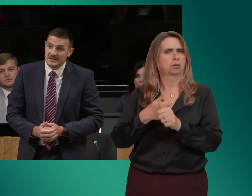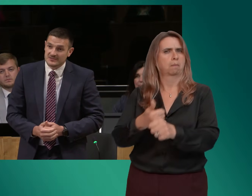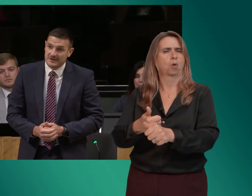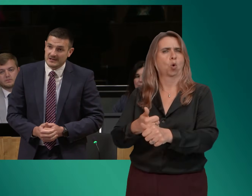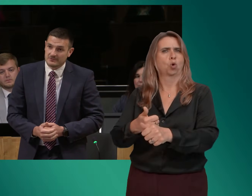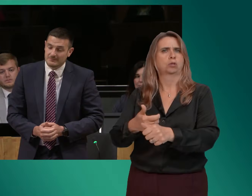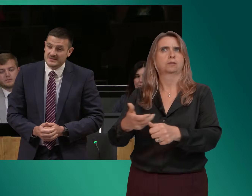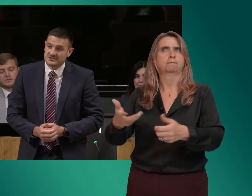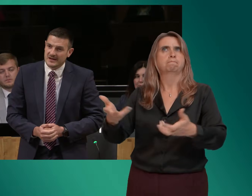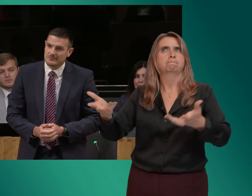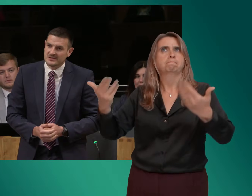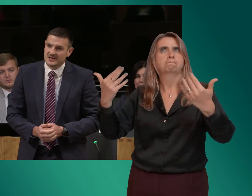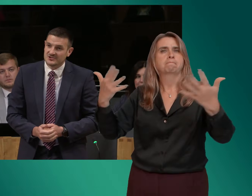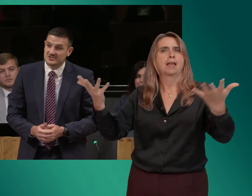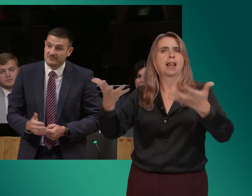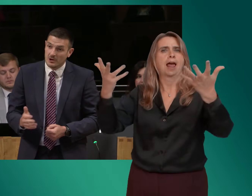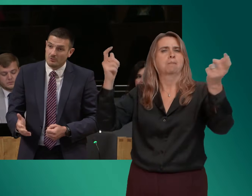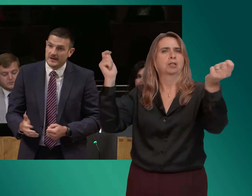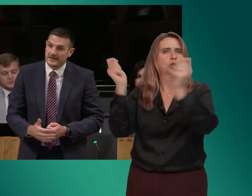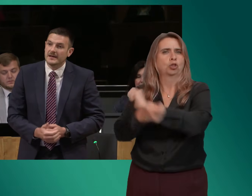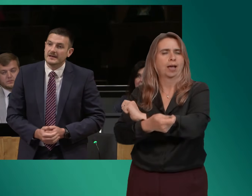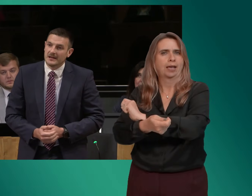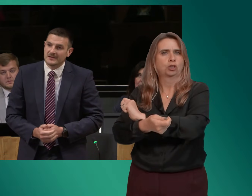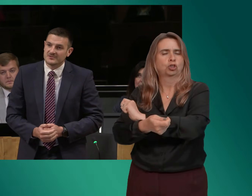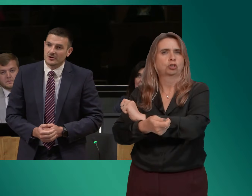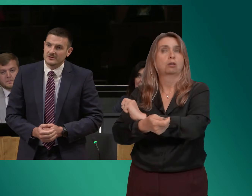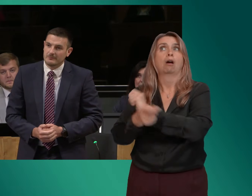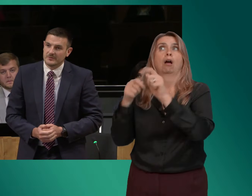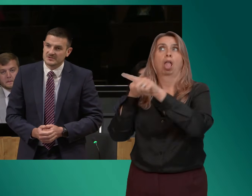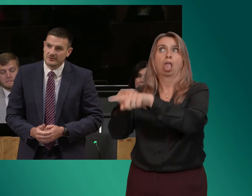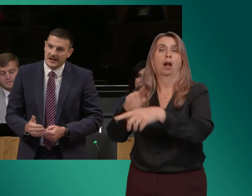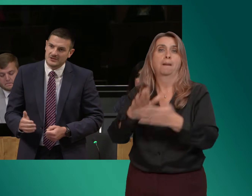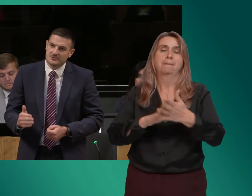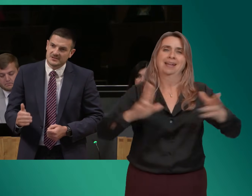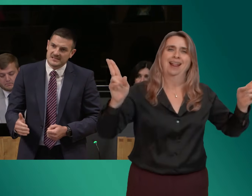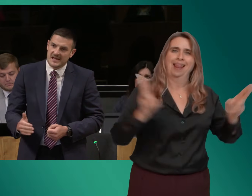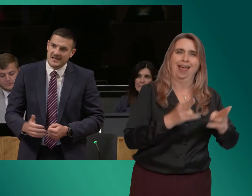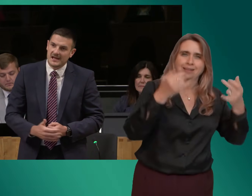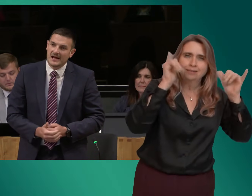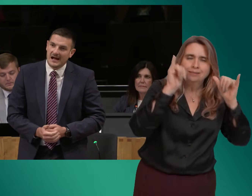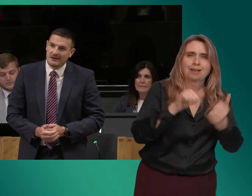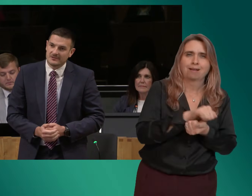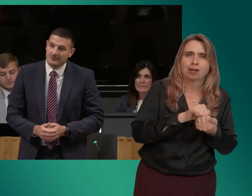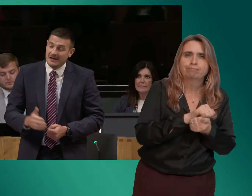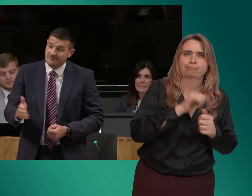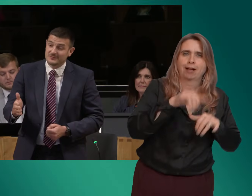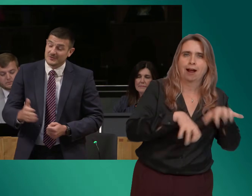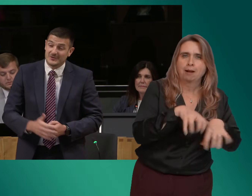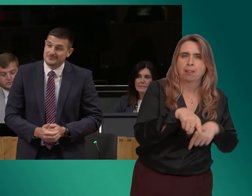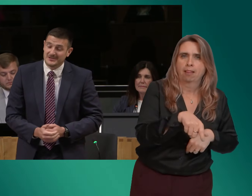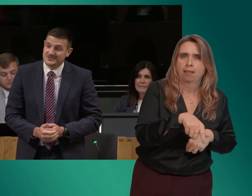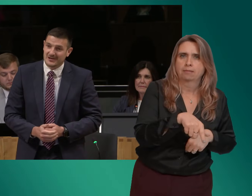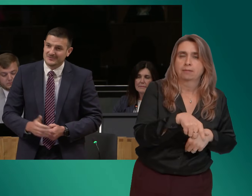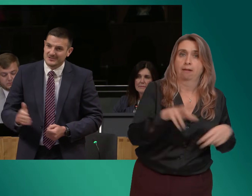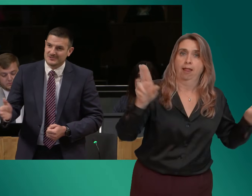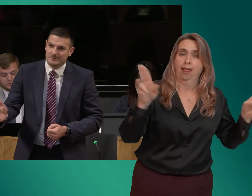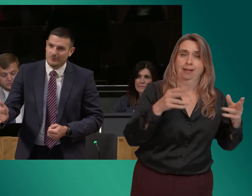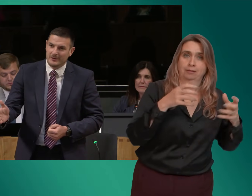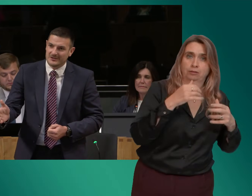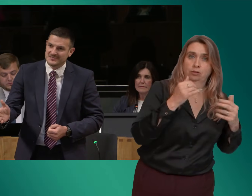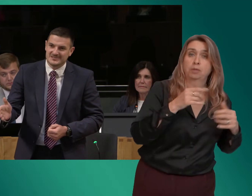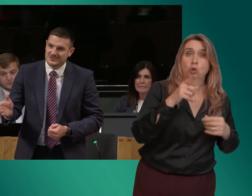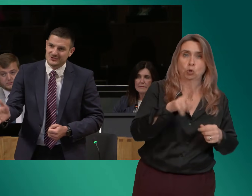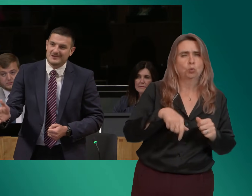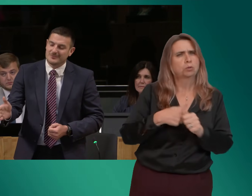Change Committee's recommendations of lowering livestock numbers. So can you today, you have, First Minister, I've seen you